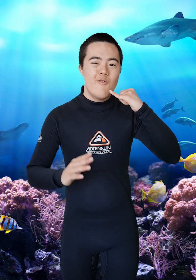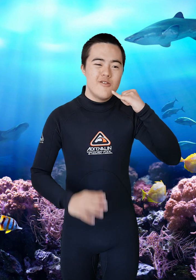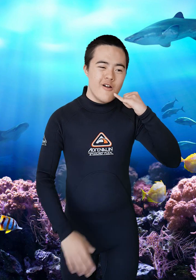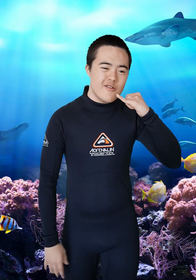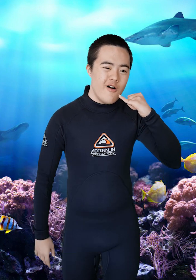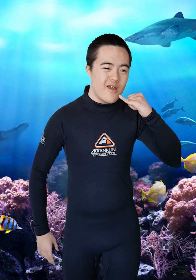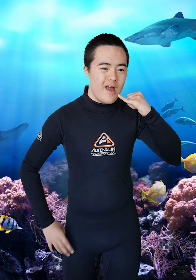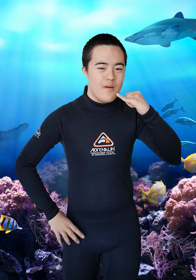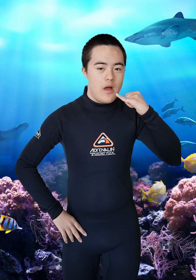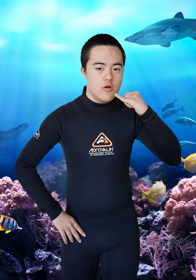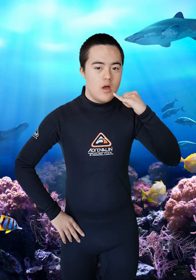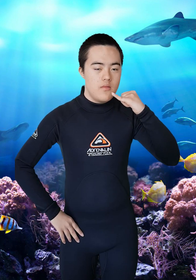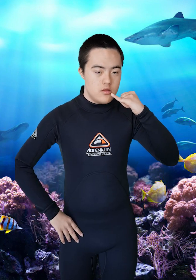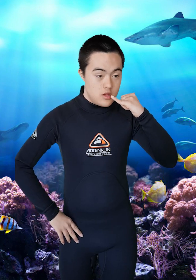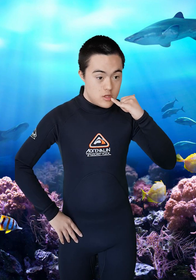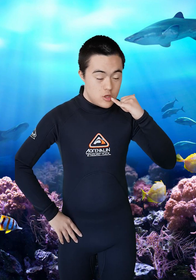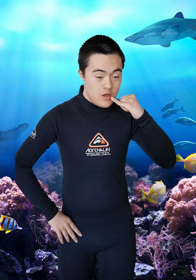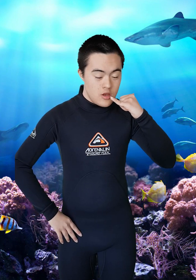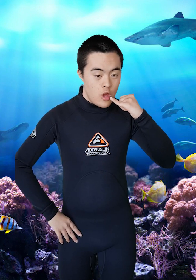We're not talking about a magician.